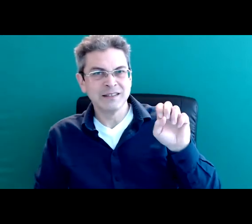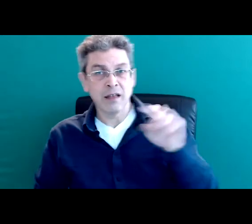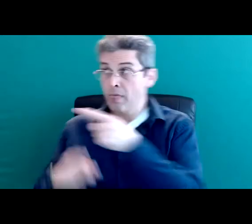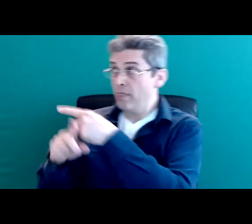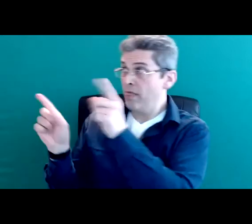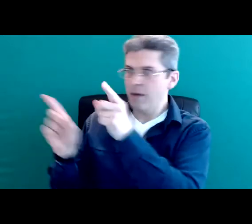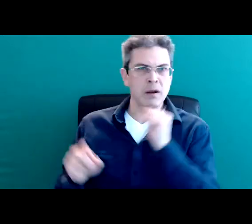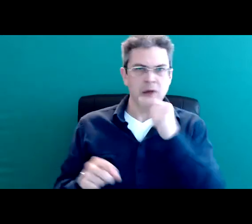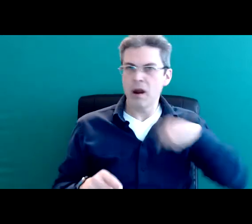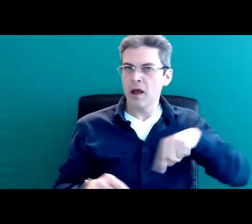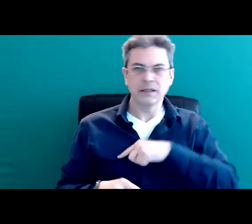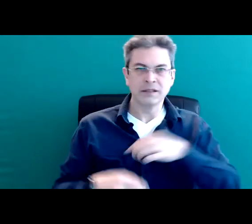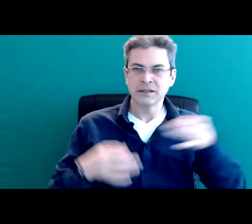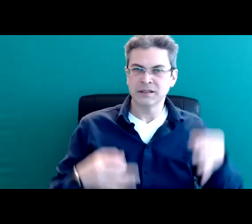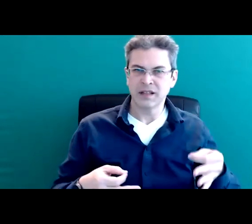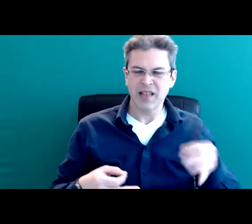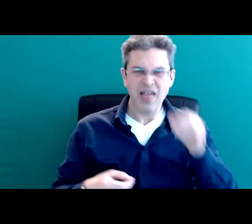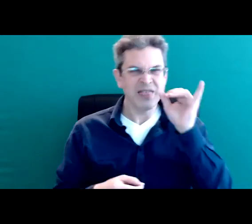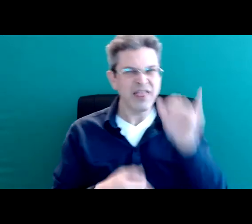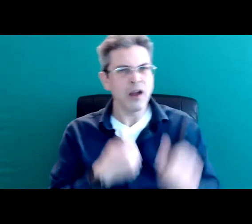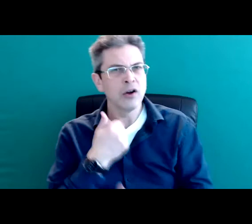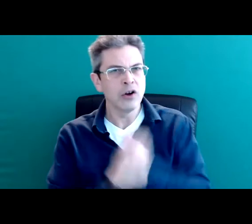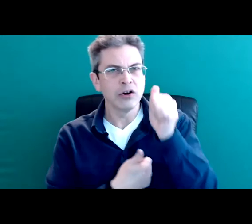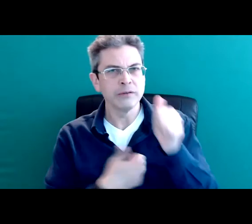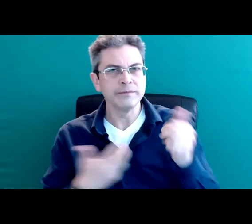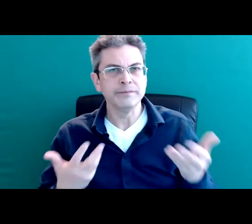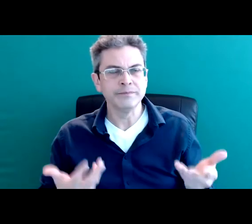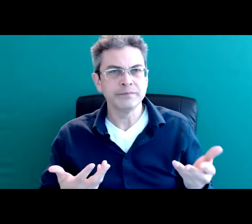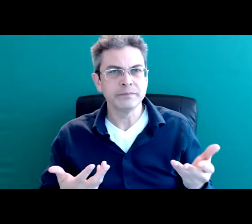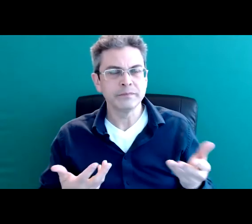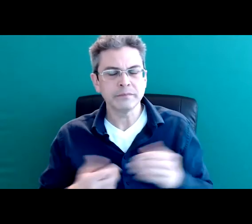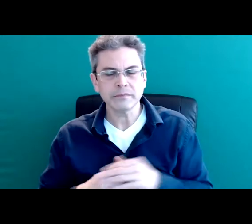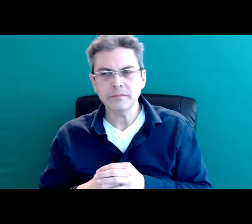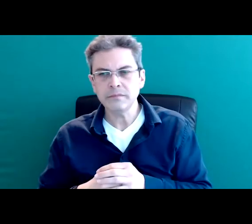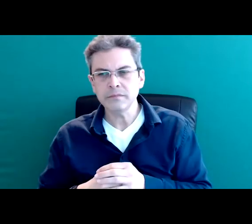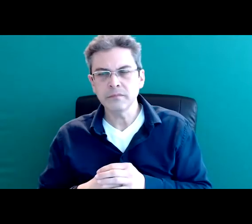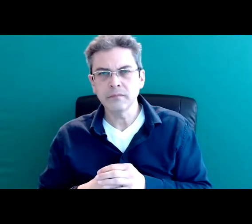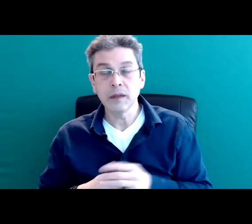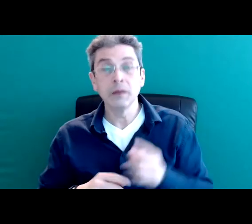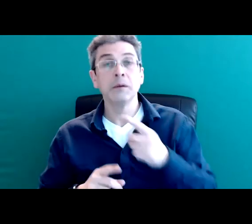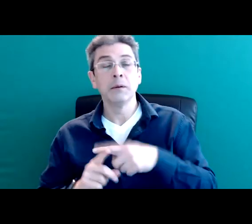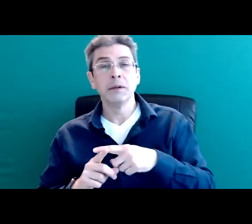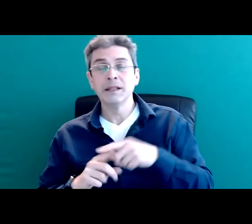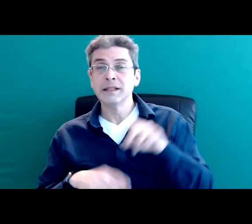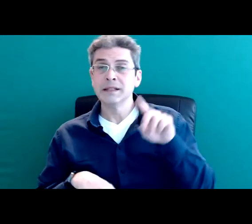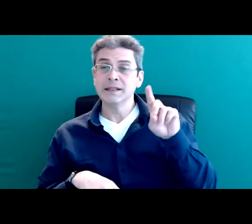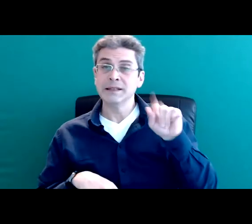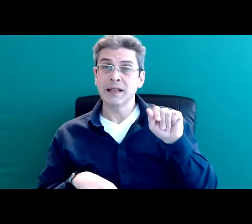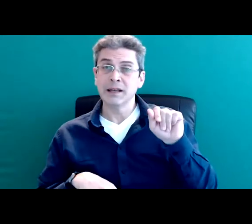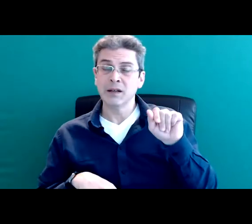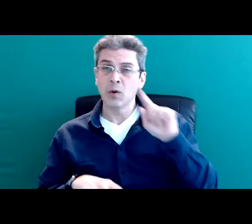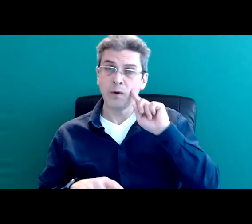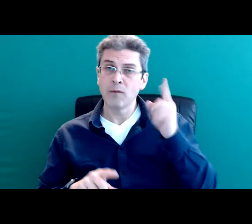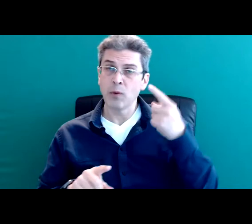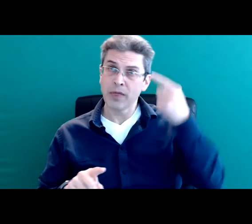harmful. And then on top of that, you have the issue of disability being seen as only white people,